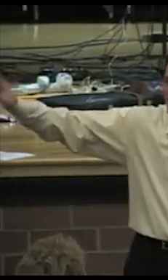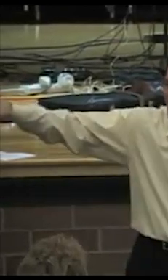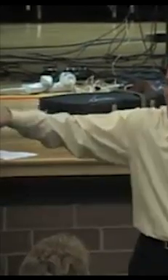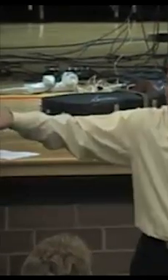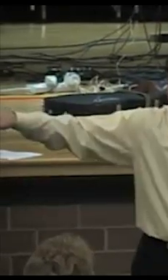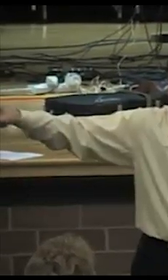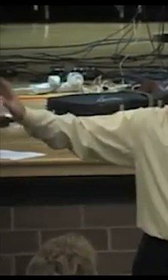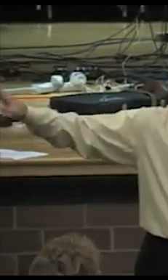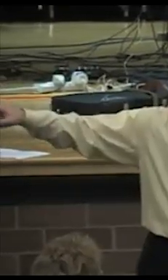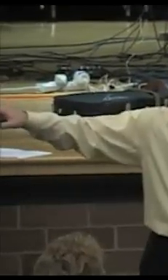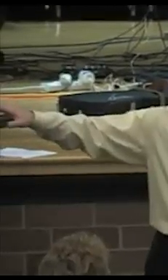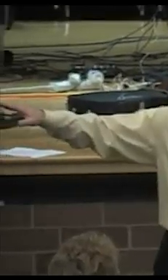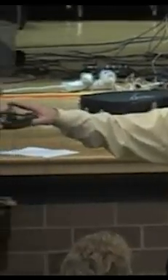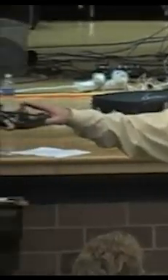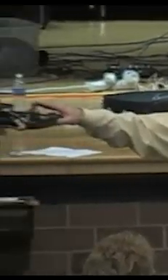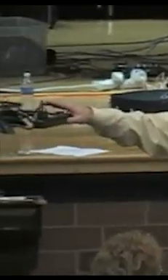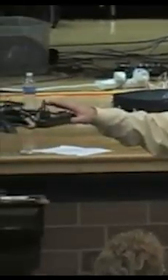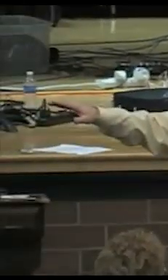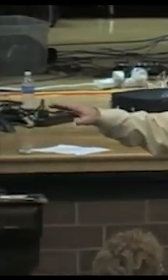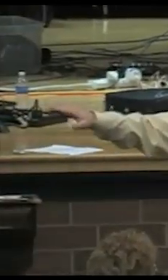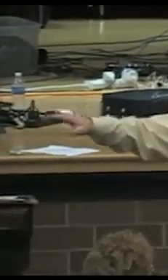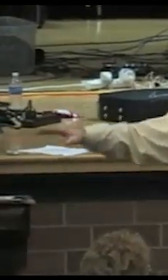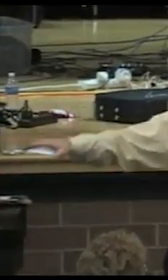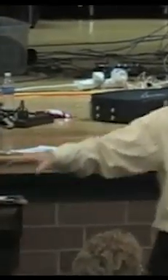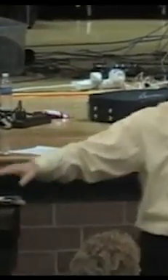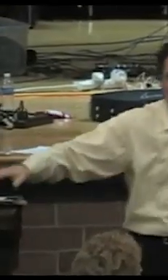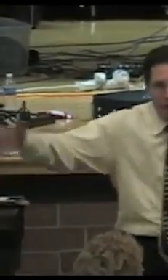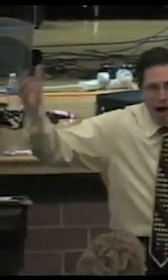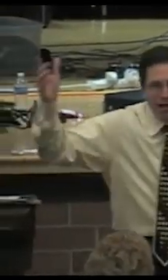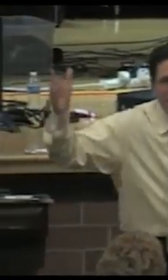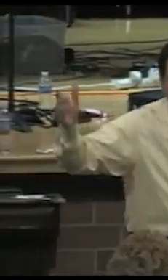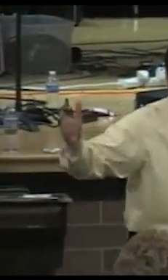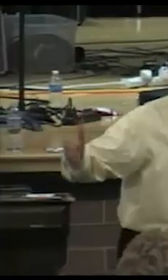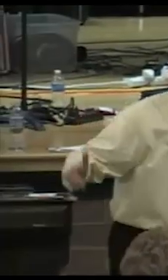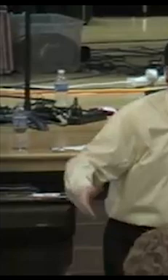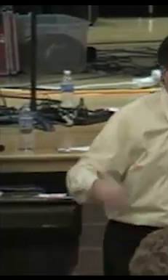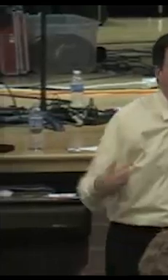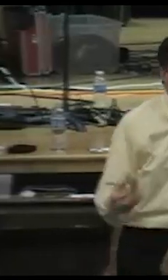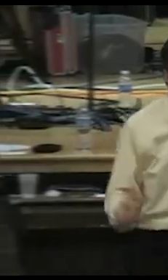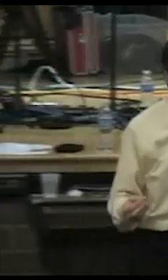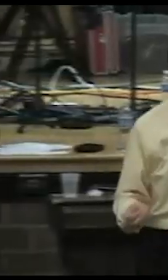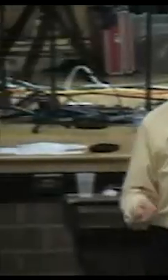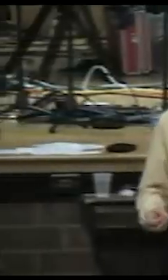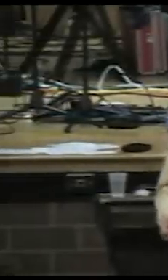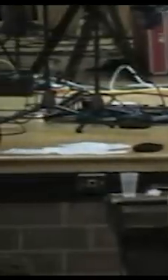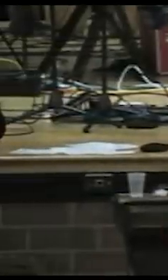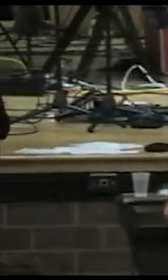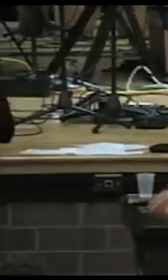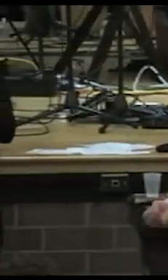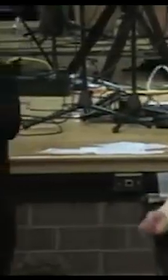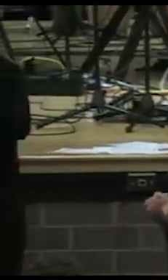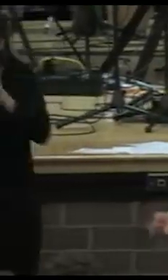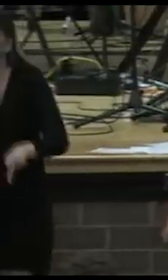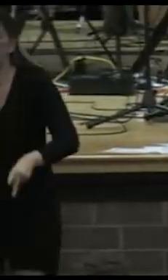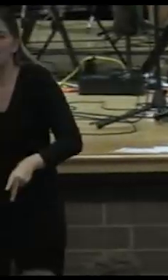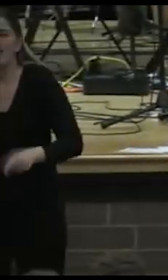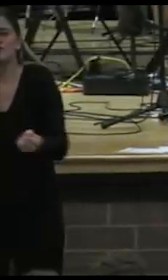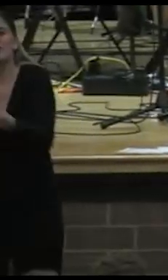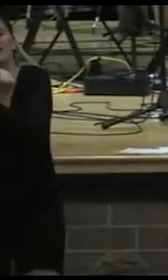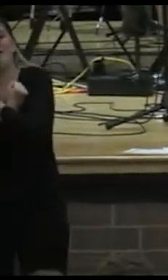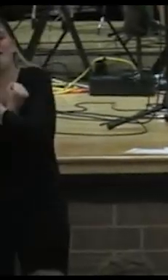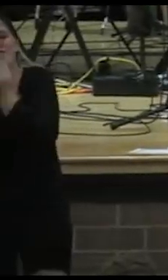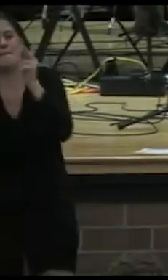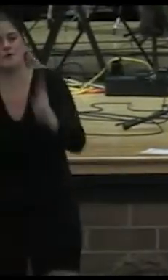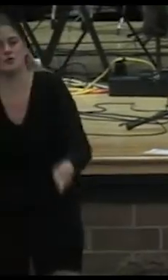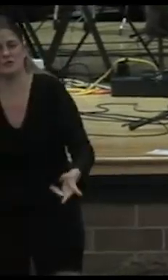out and find a slave than to marry somebody to be your slave. Come on. You marry that because you love the person.